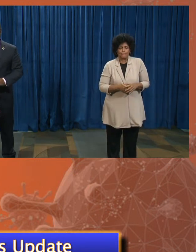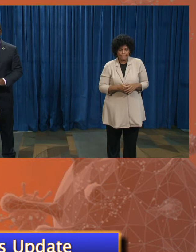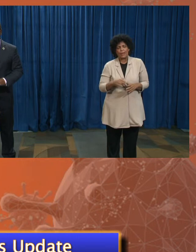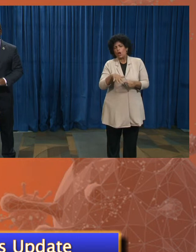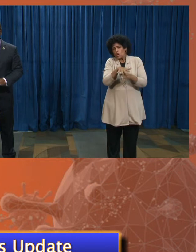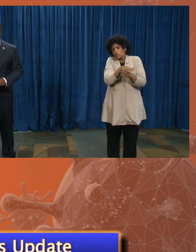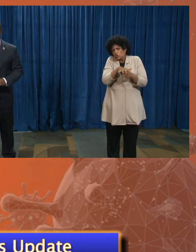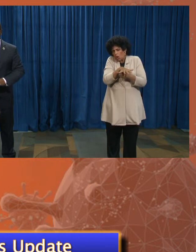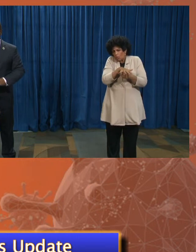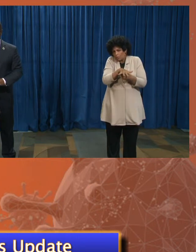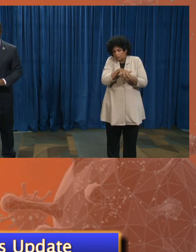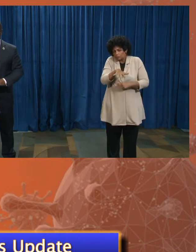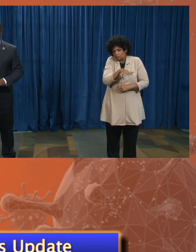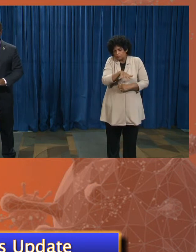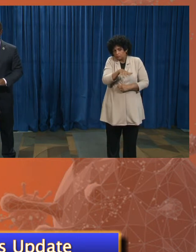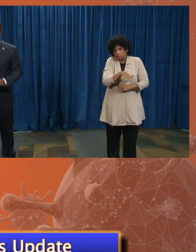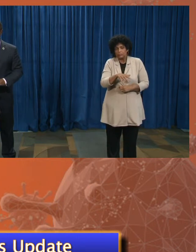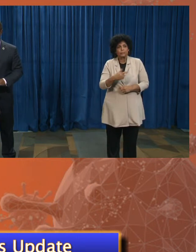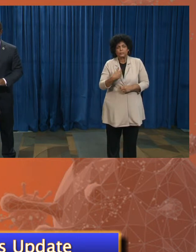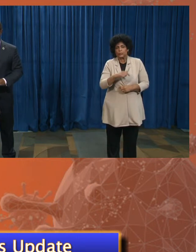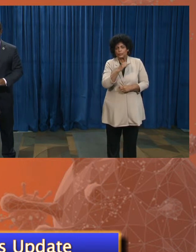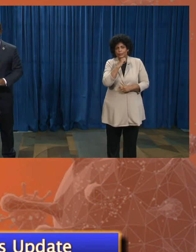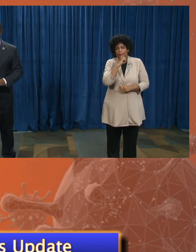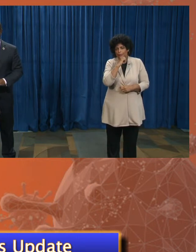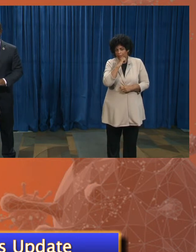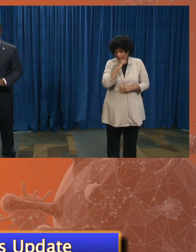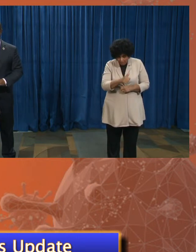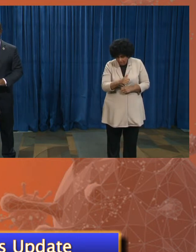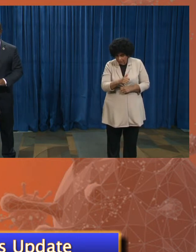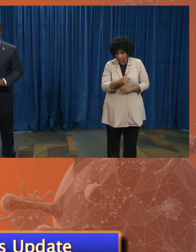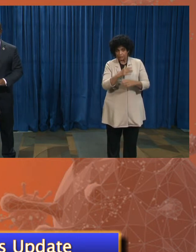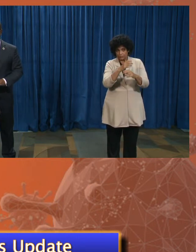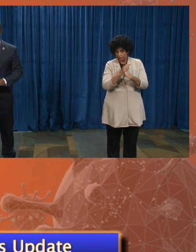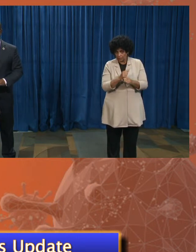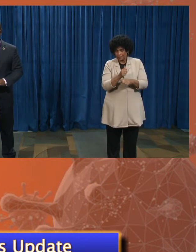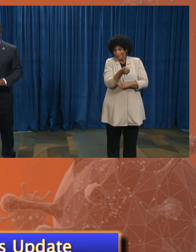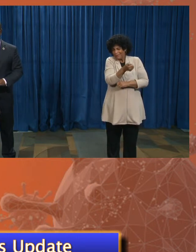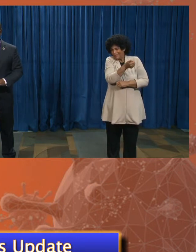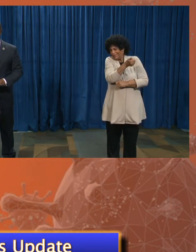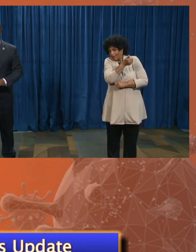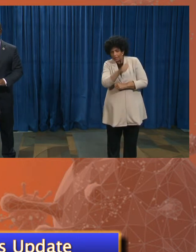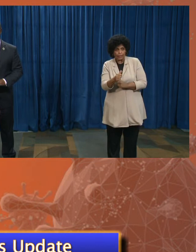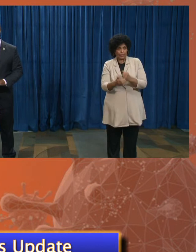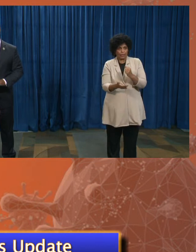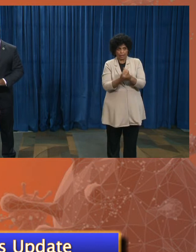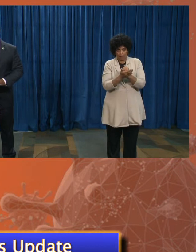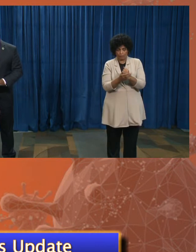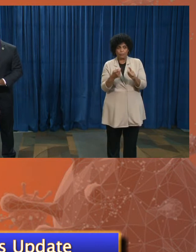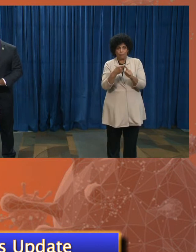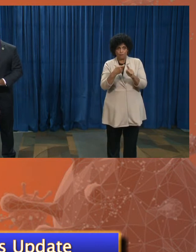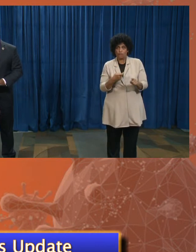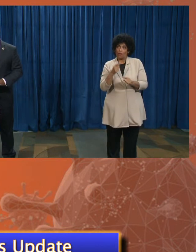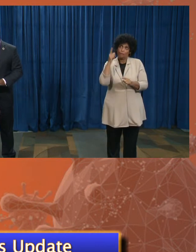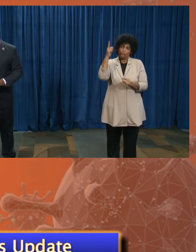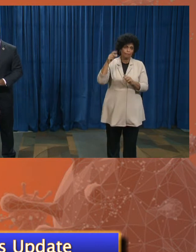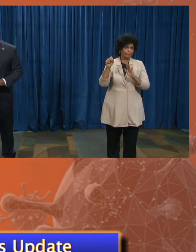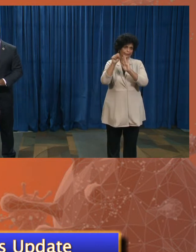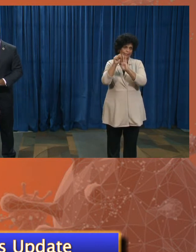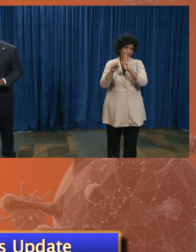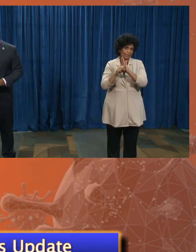we've not received any assistance from the state of Florida at our testing